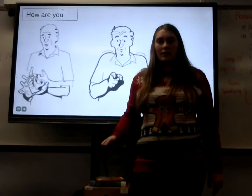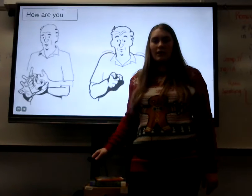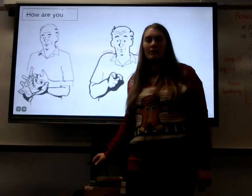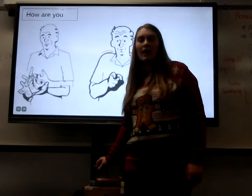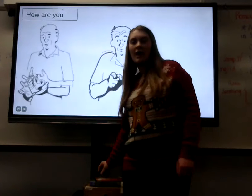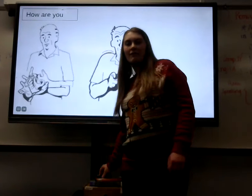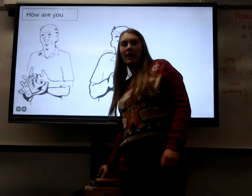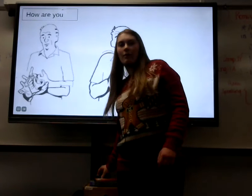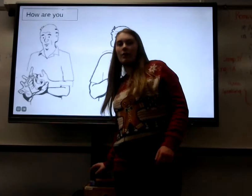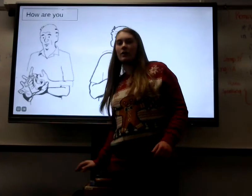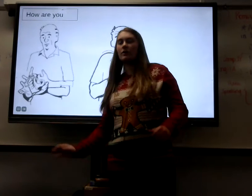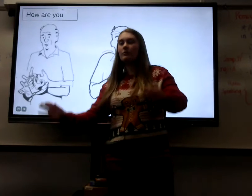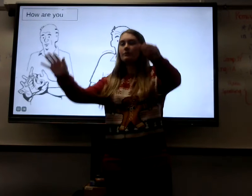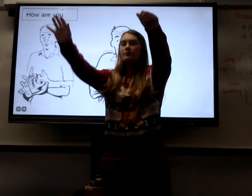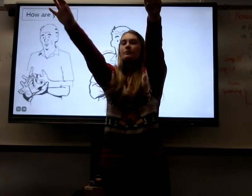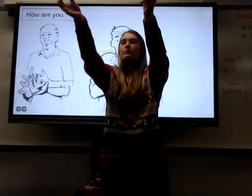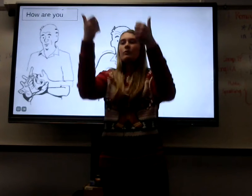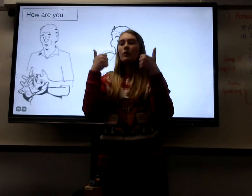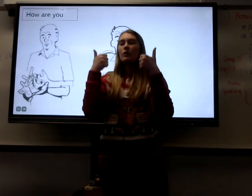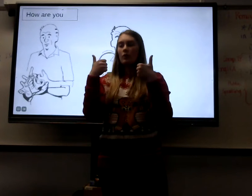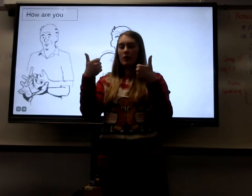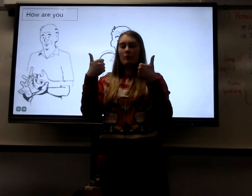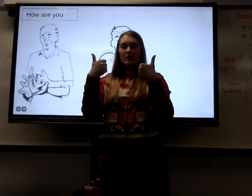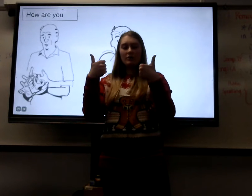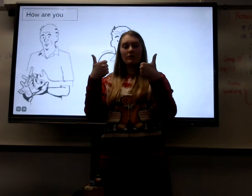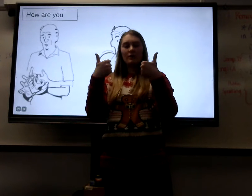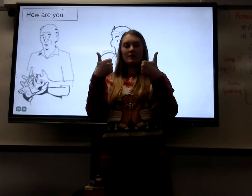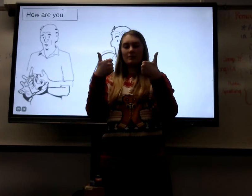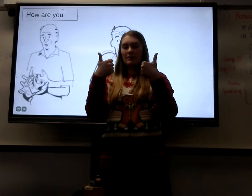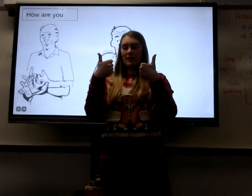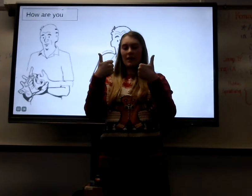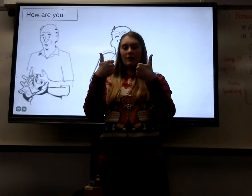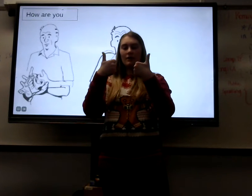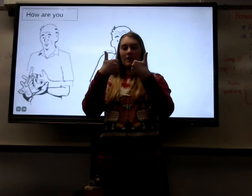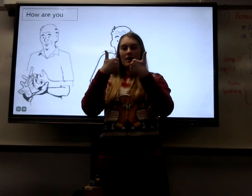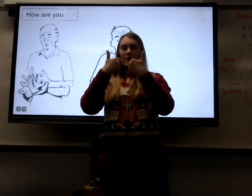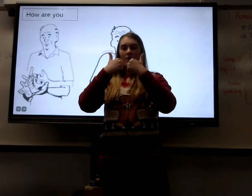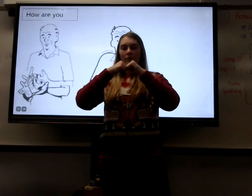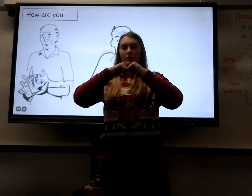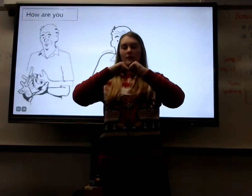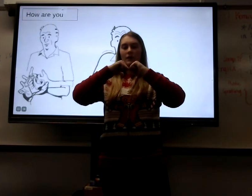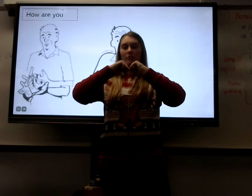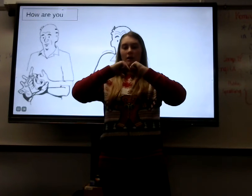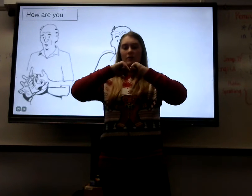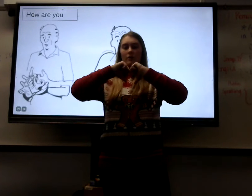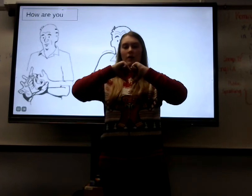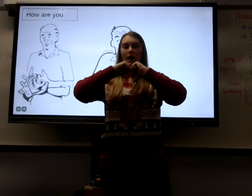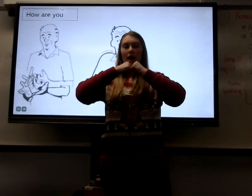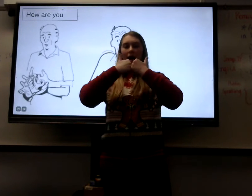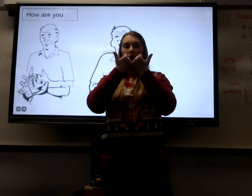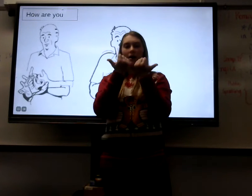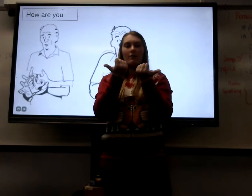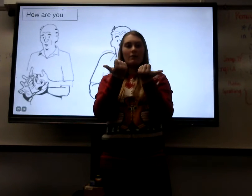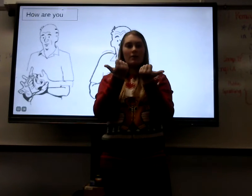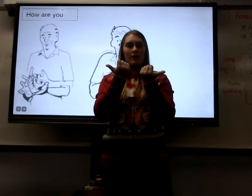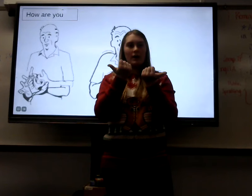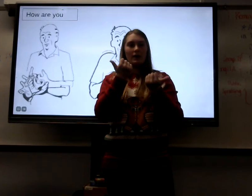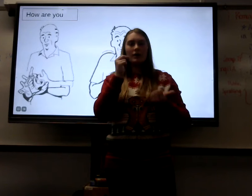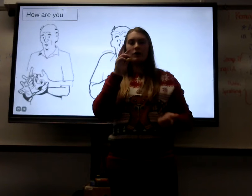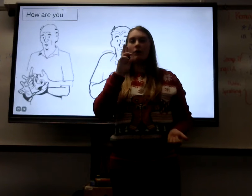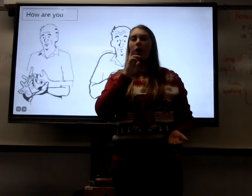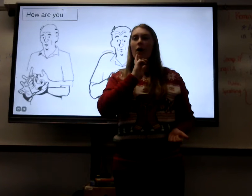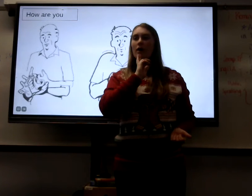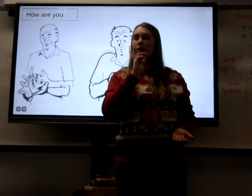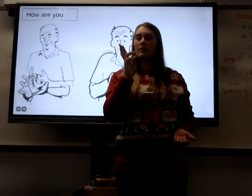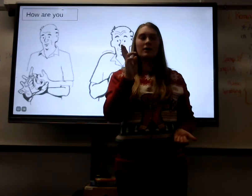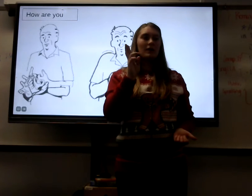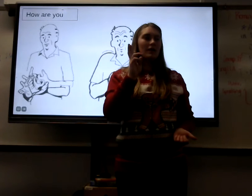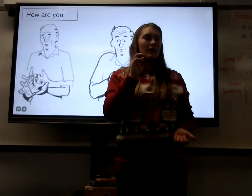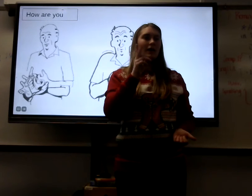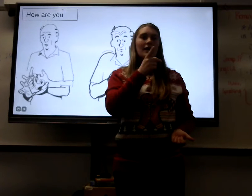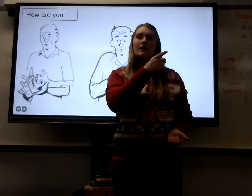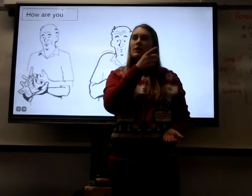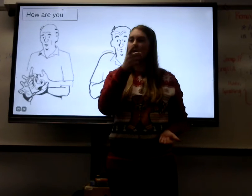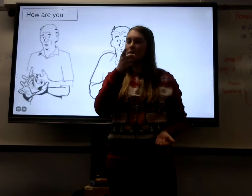Then we have How Are You, where put two thumbs up together, rotate it around you, How, and then You Are, and then You.